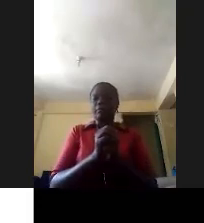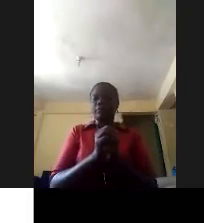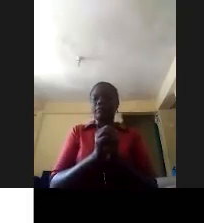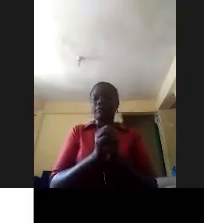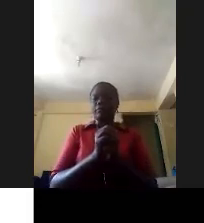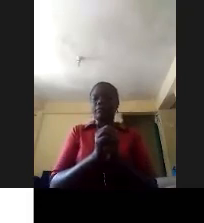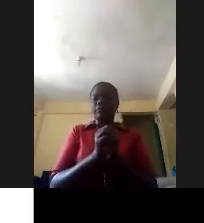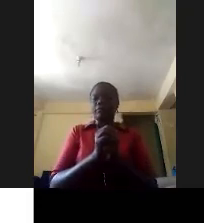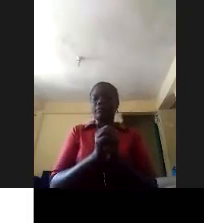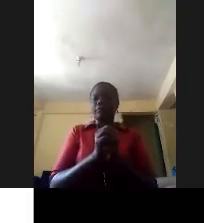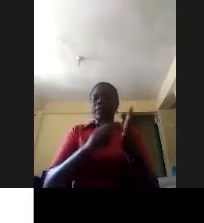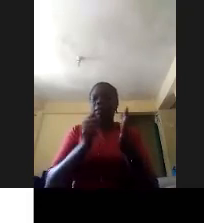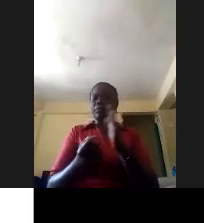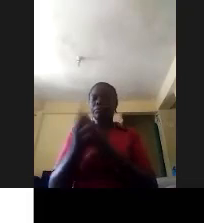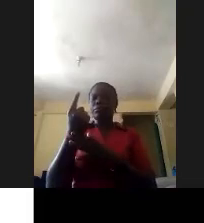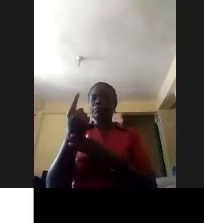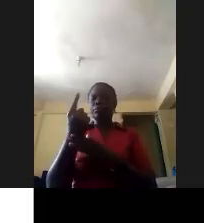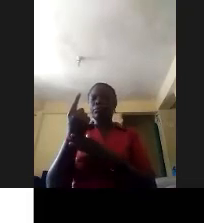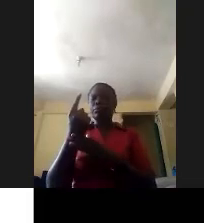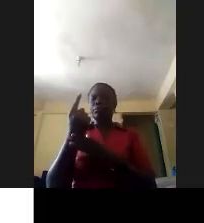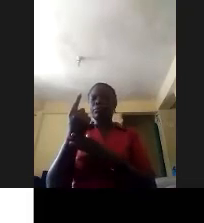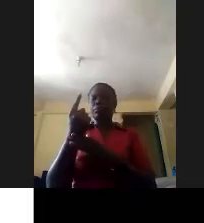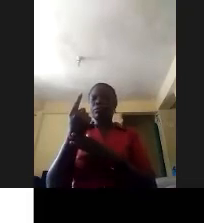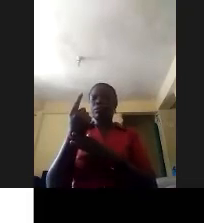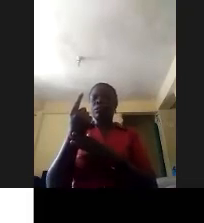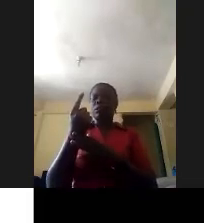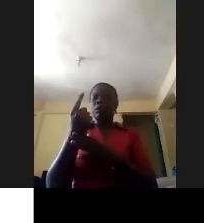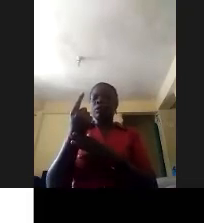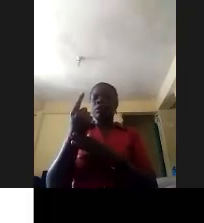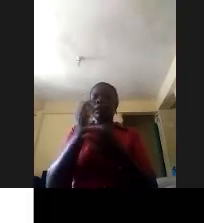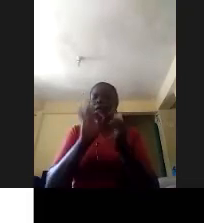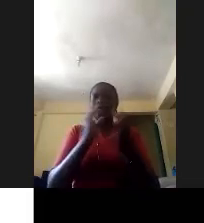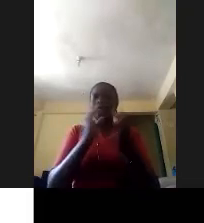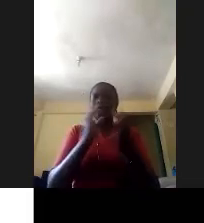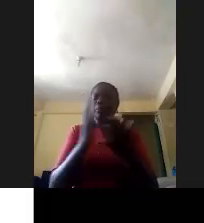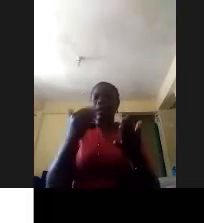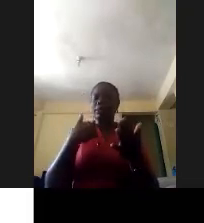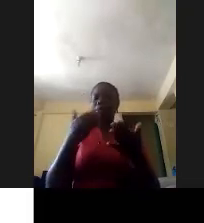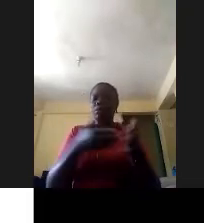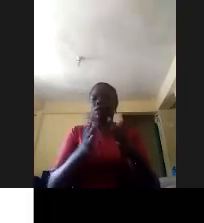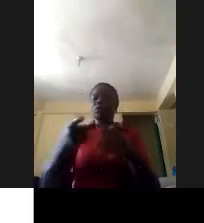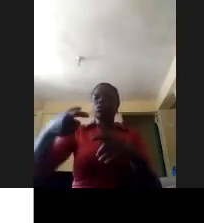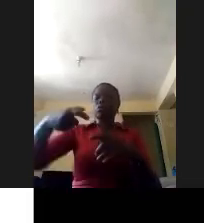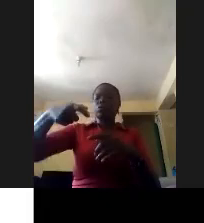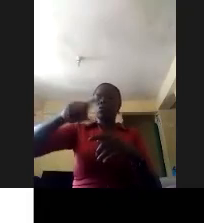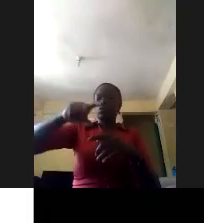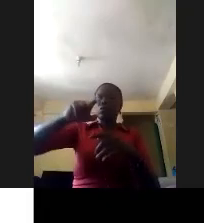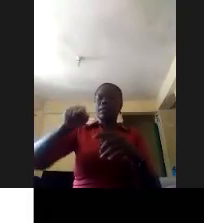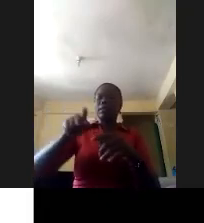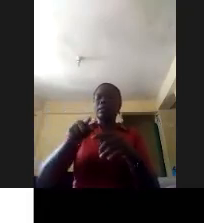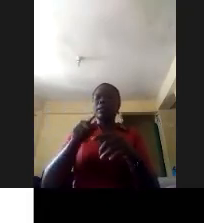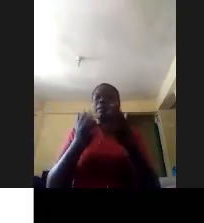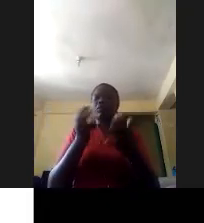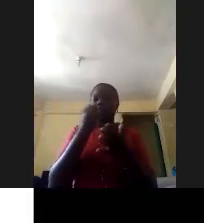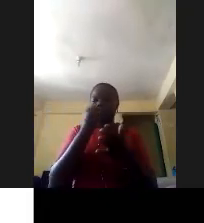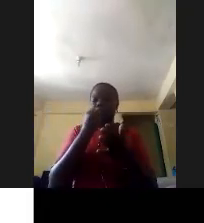as anorexia nervosa, which we say if somebody has aversion towards eating. Yeah, or even if they do eat, they